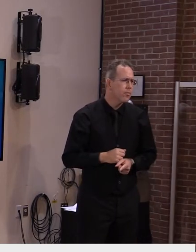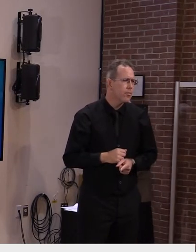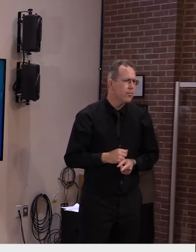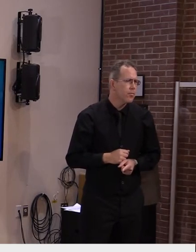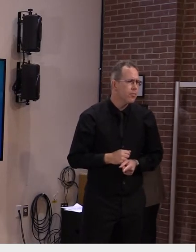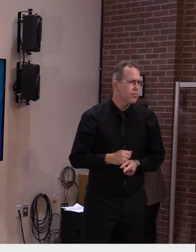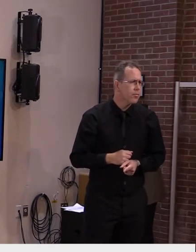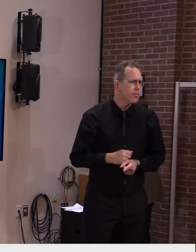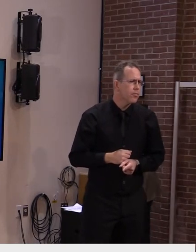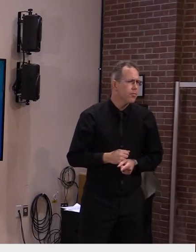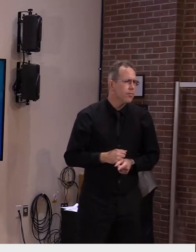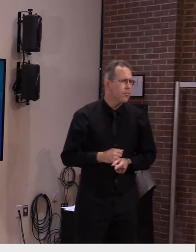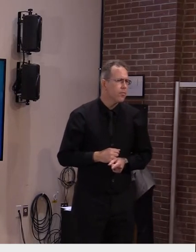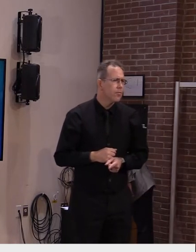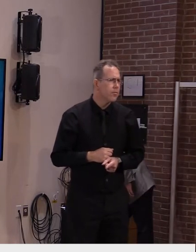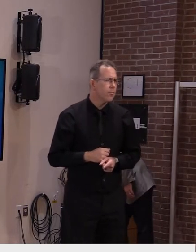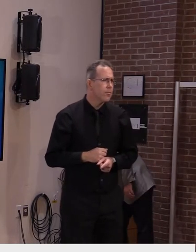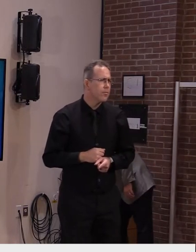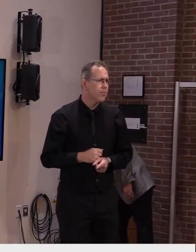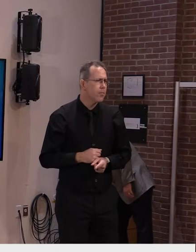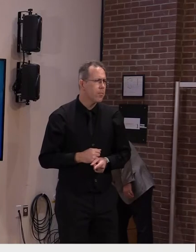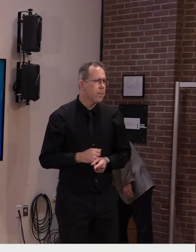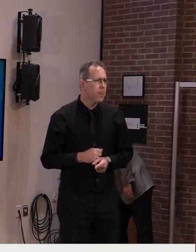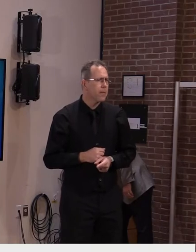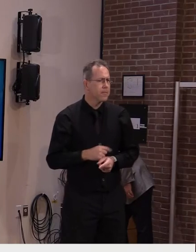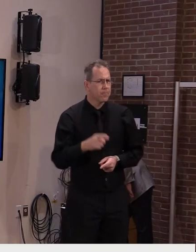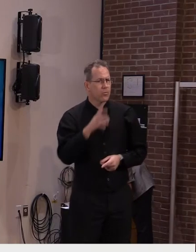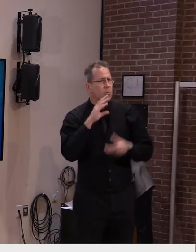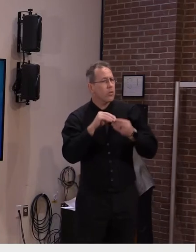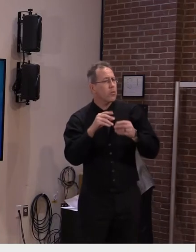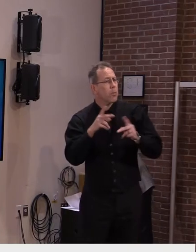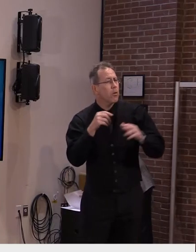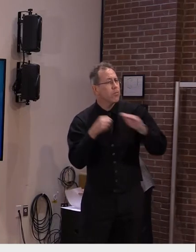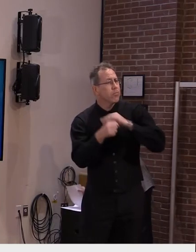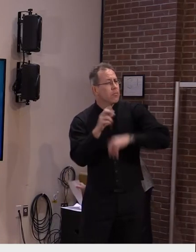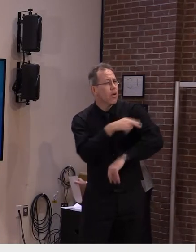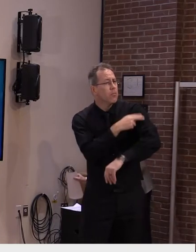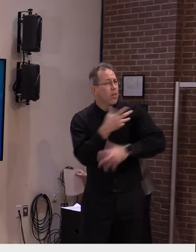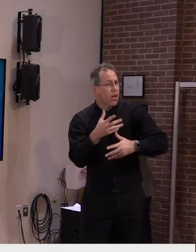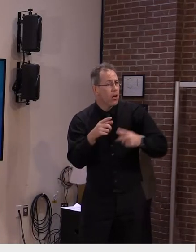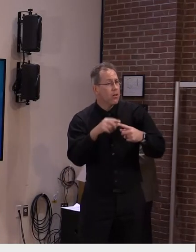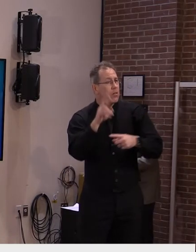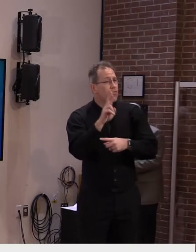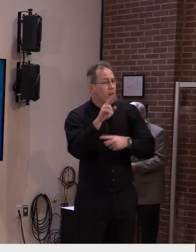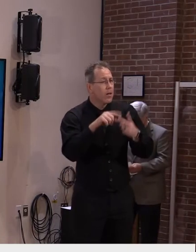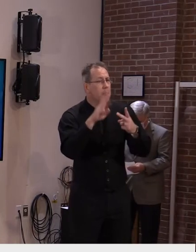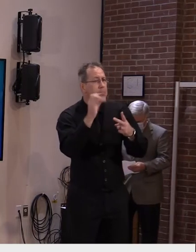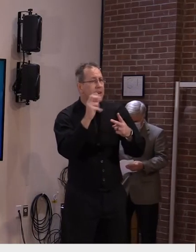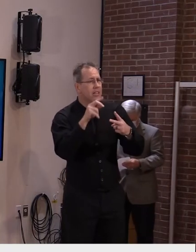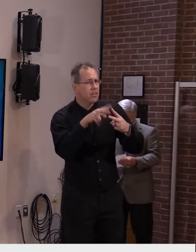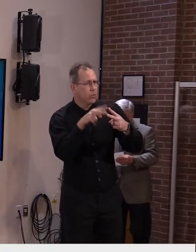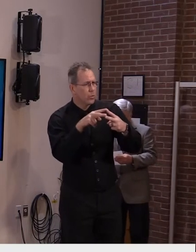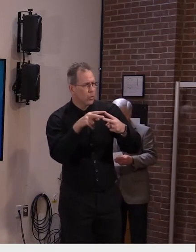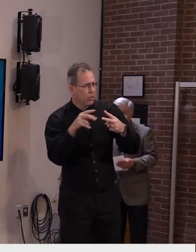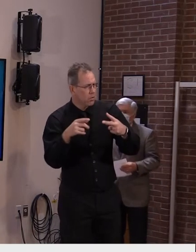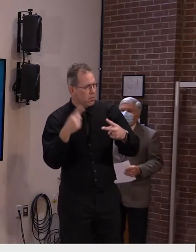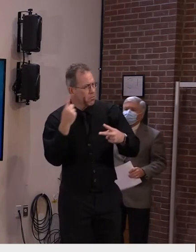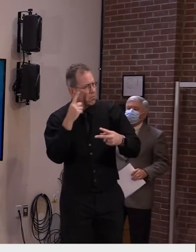counties. I don't think I heard mention of any plans in the works to increase ICU capacity in those